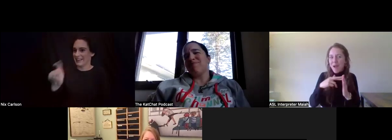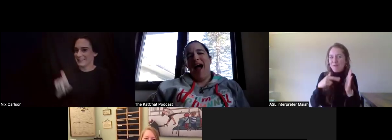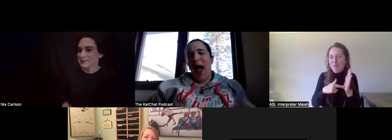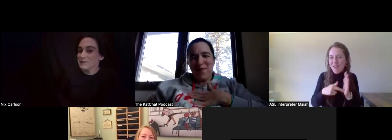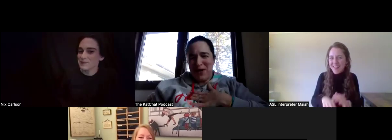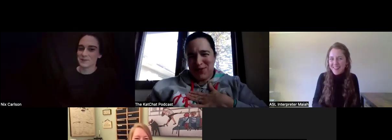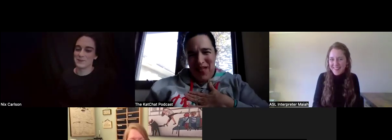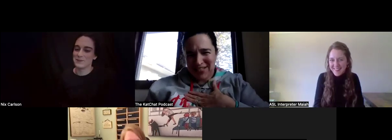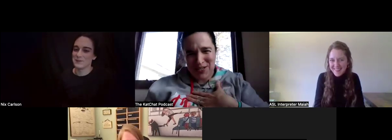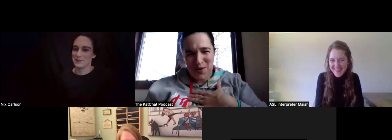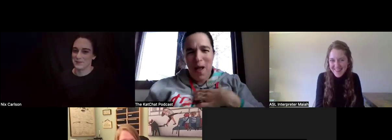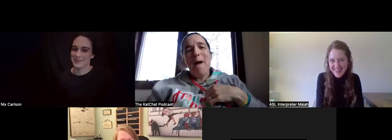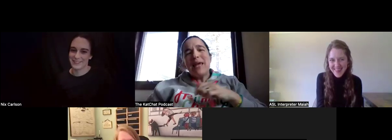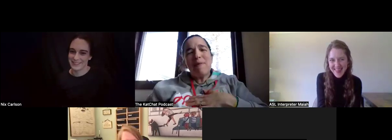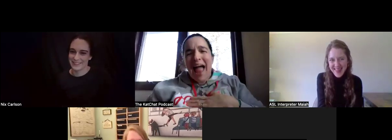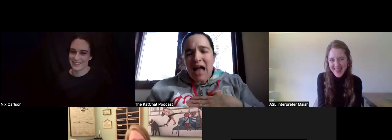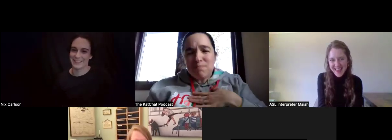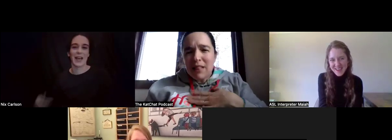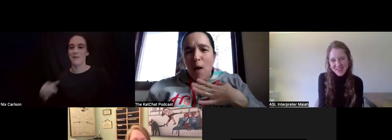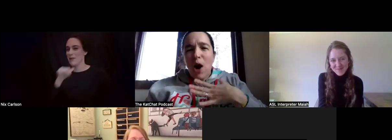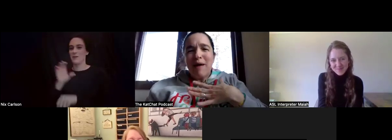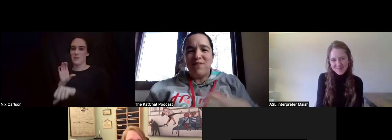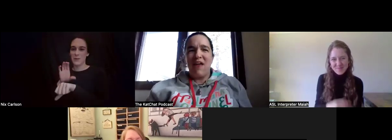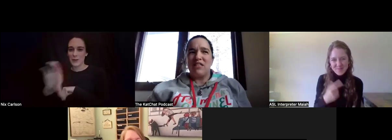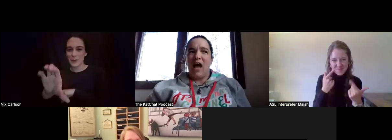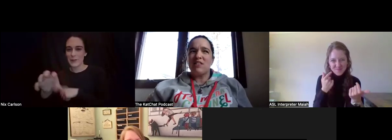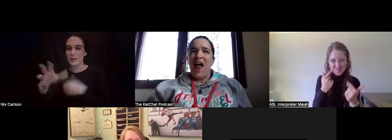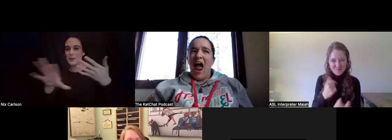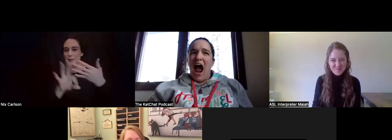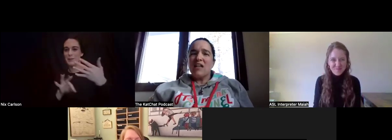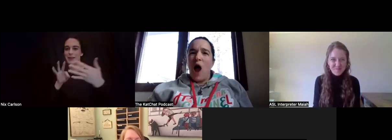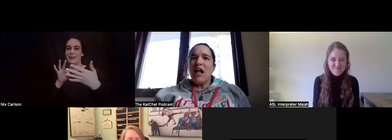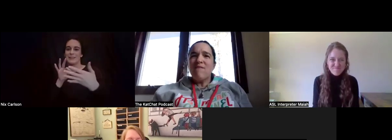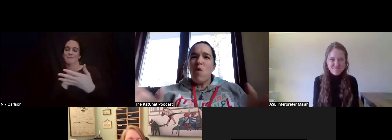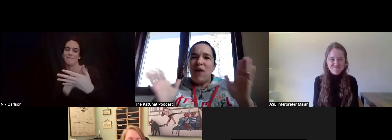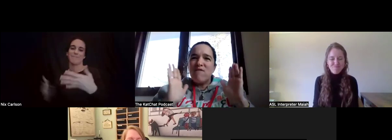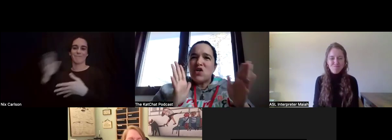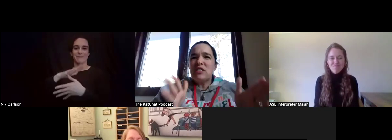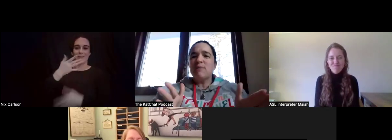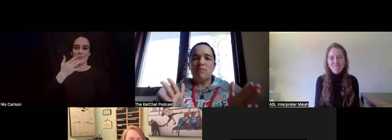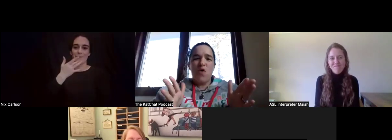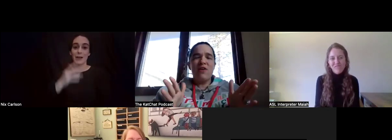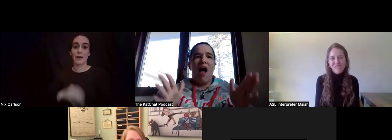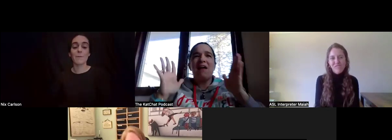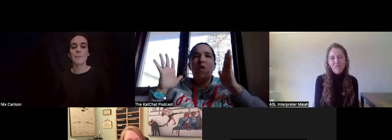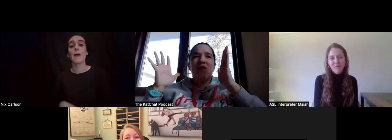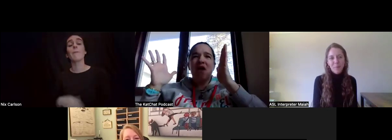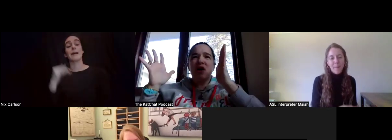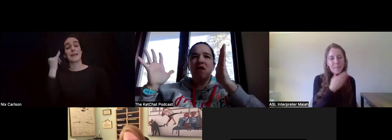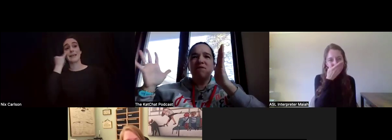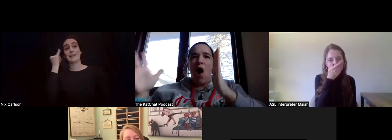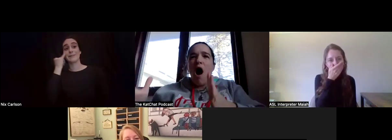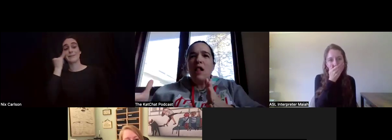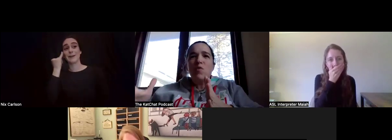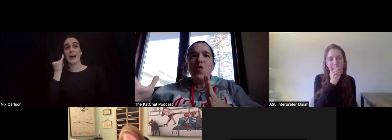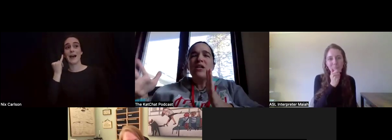Nah, I wouldn't do that to do. People ask me like, what are my favorites? I give you a favorite Christmas movie. I give you a